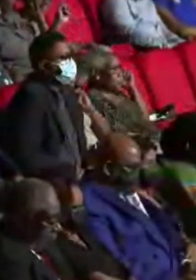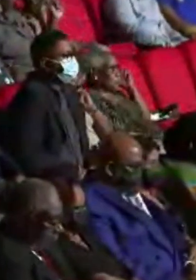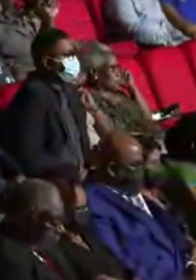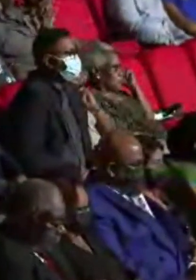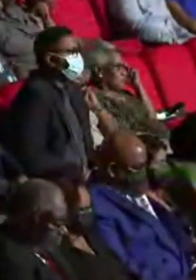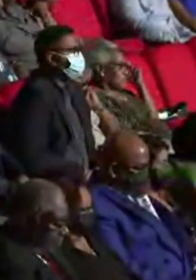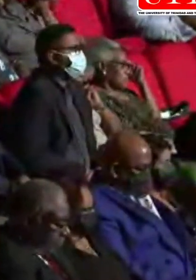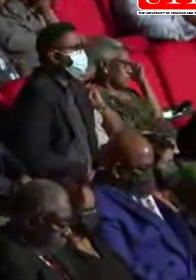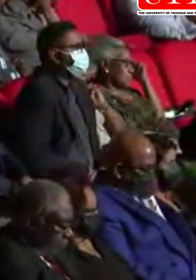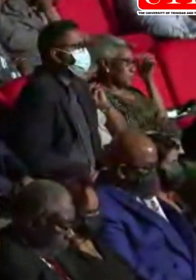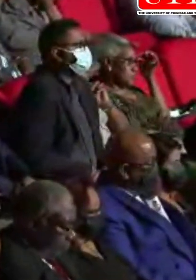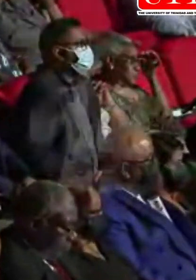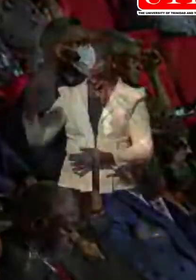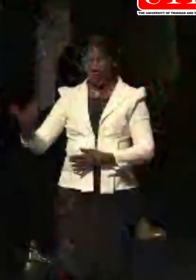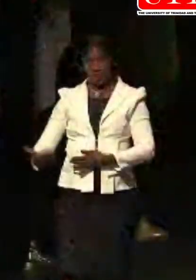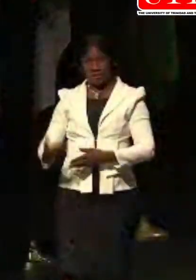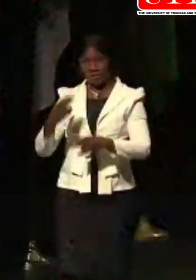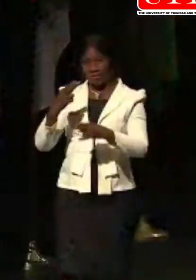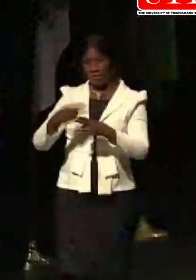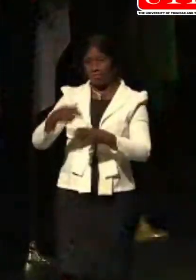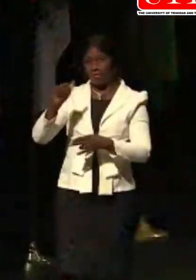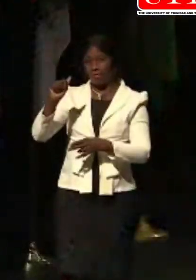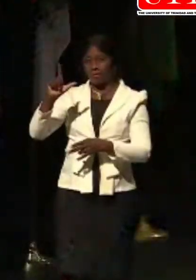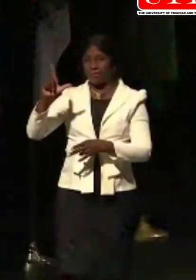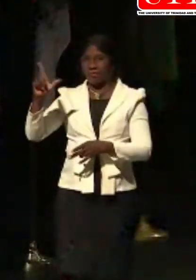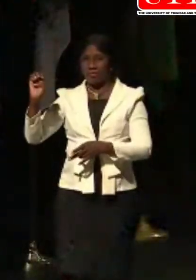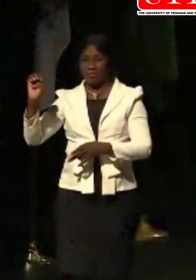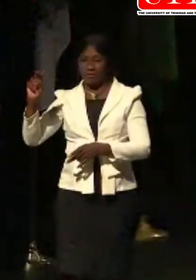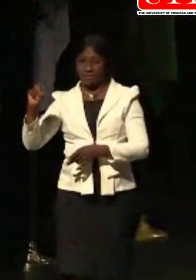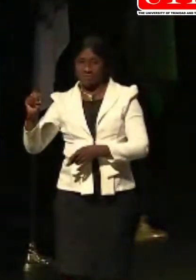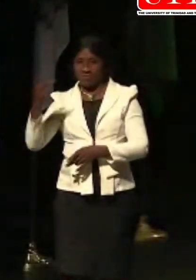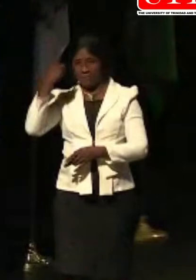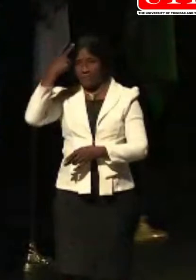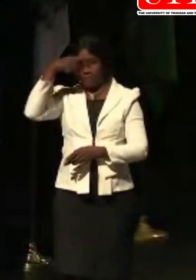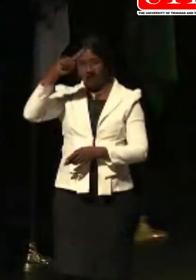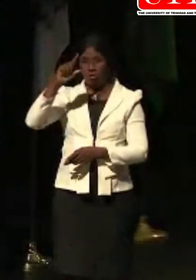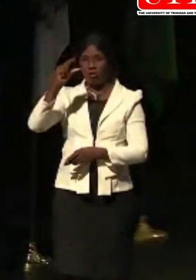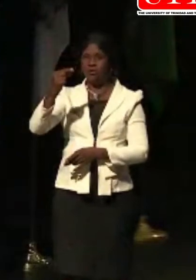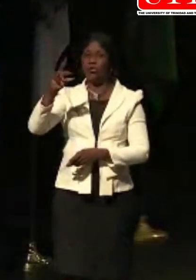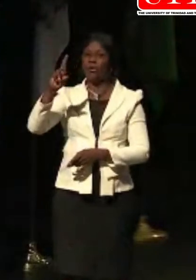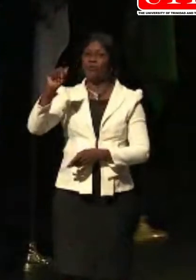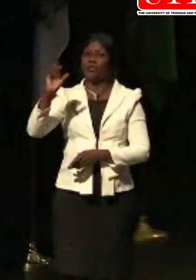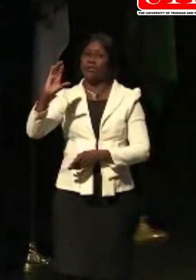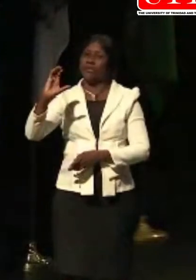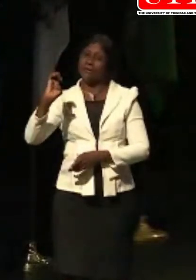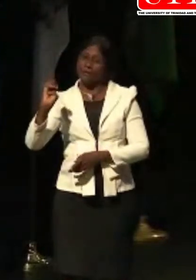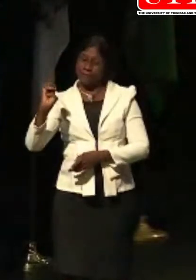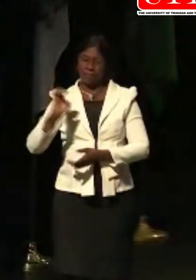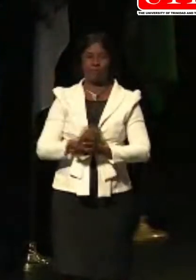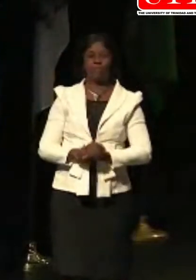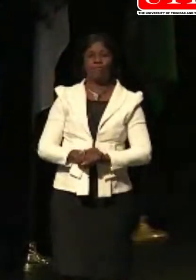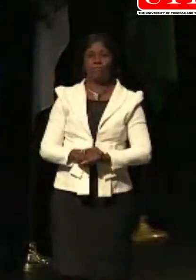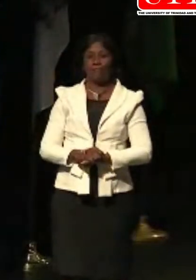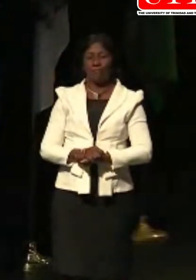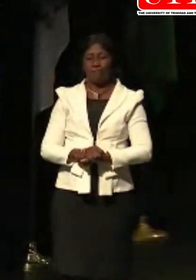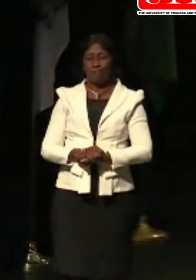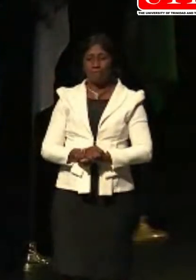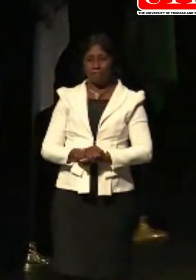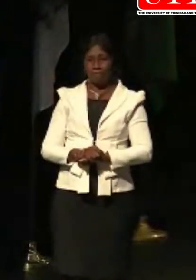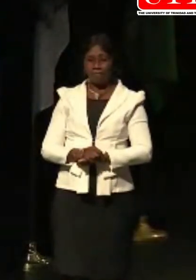call on Dr. Ruby Allen to deliver the citation for His Grace, the Reverend Dr. Jason Charles